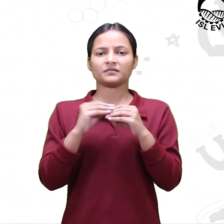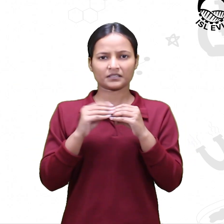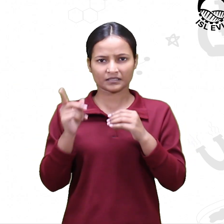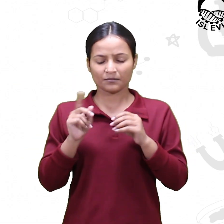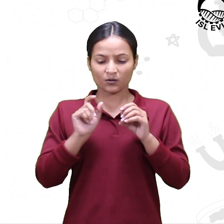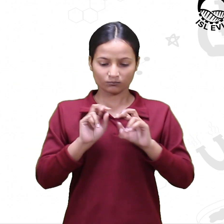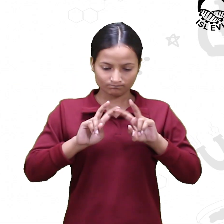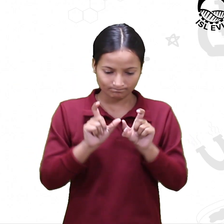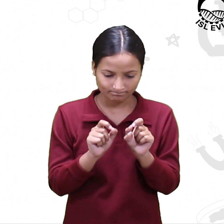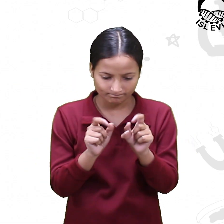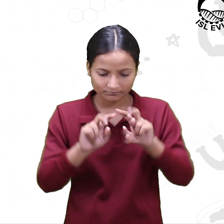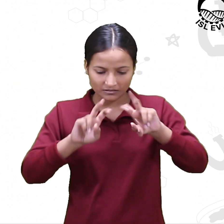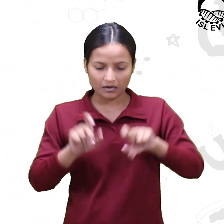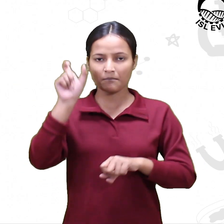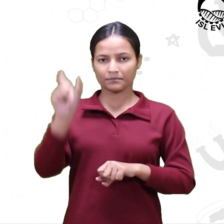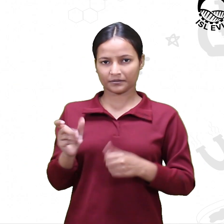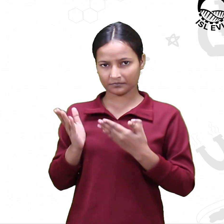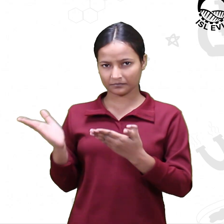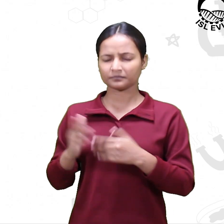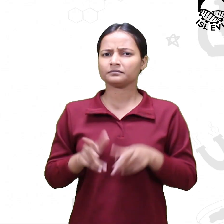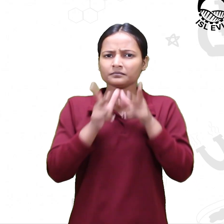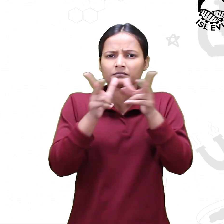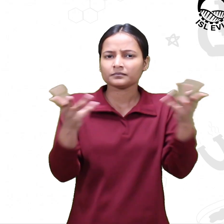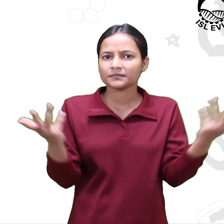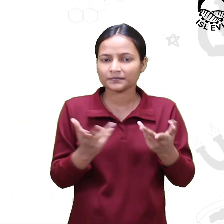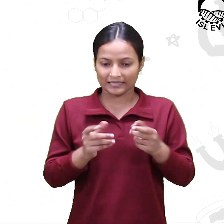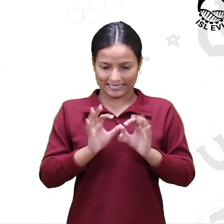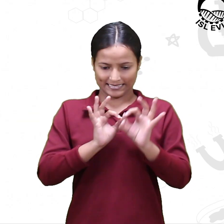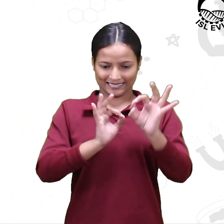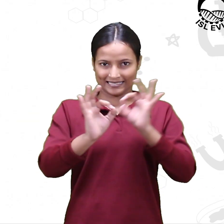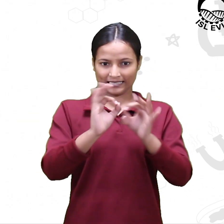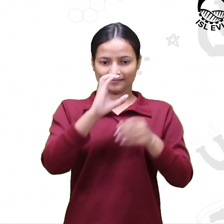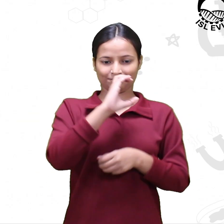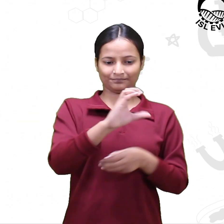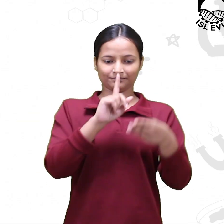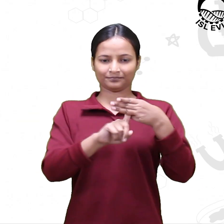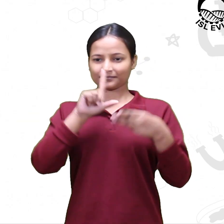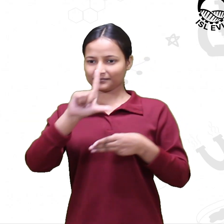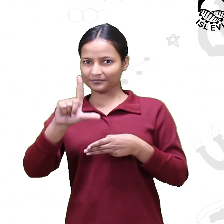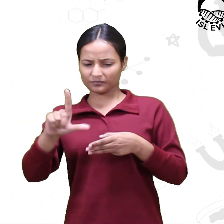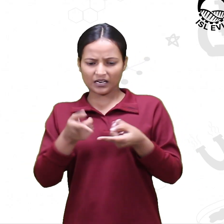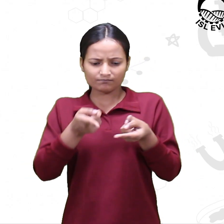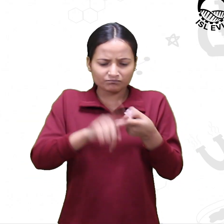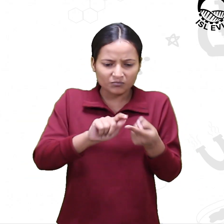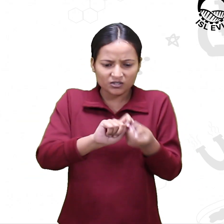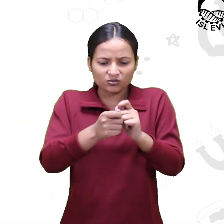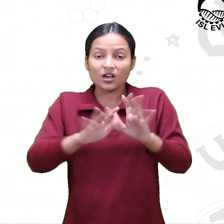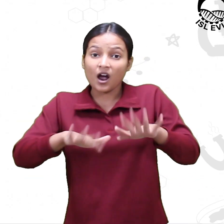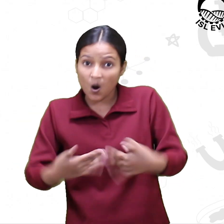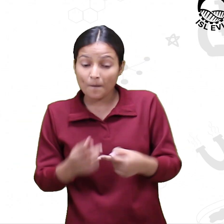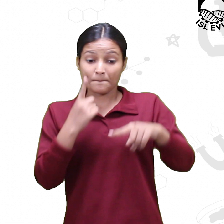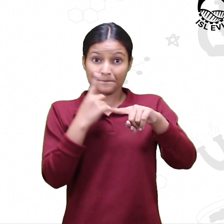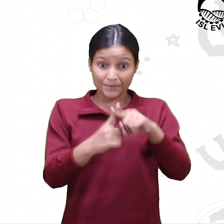Science, IISc, Bangalore. He tells them about why cells sometimes behave